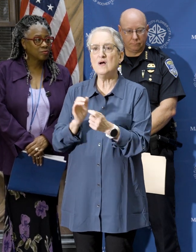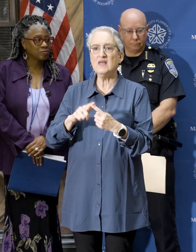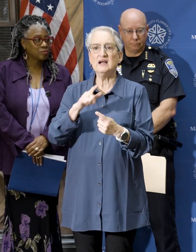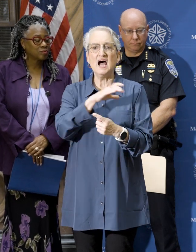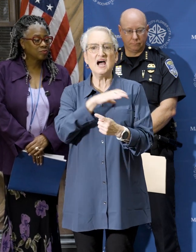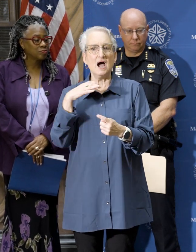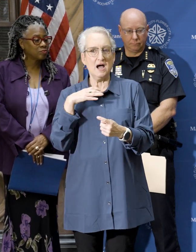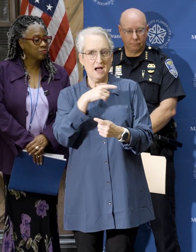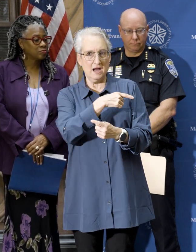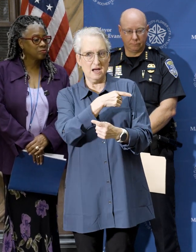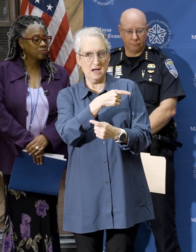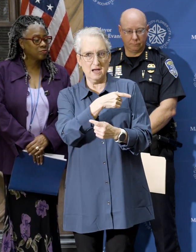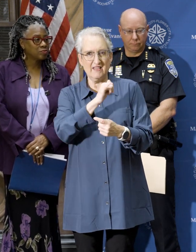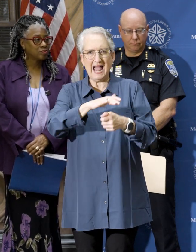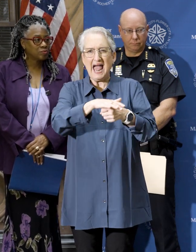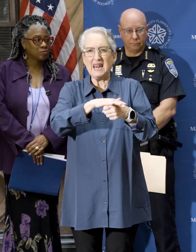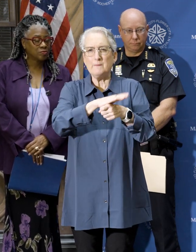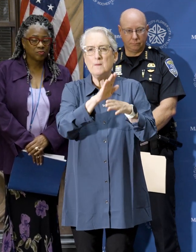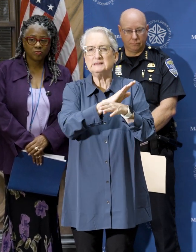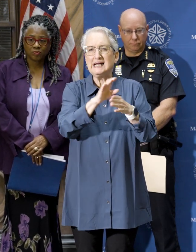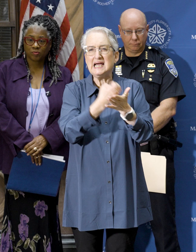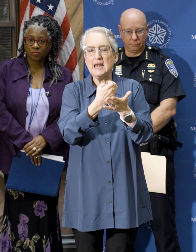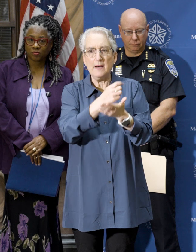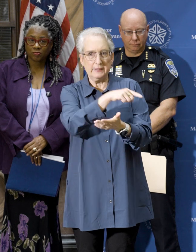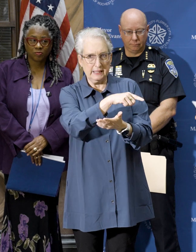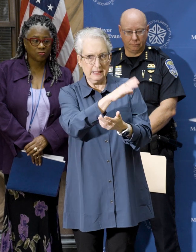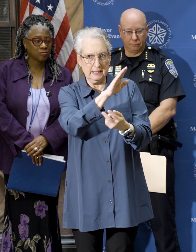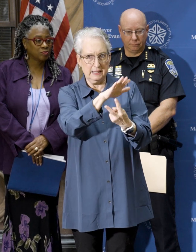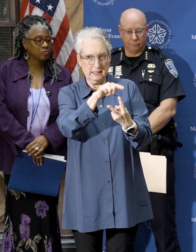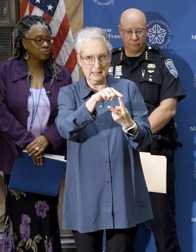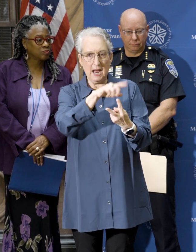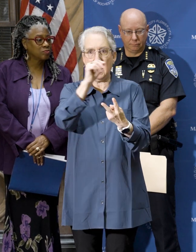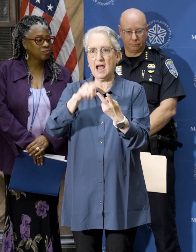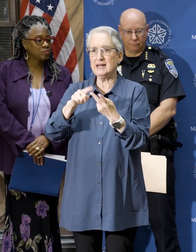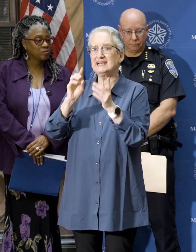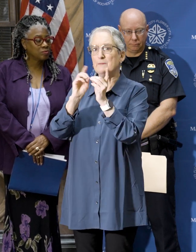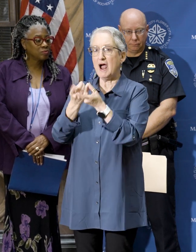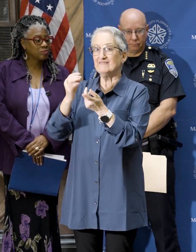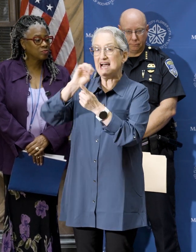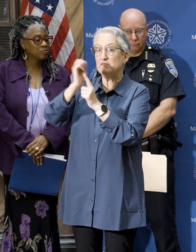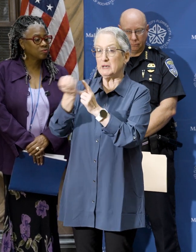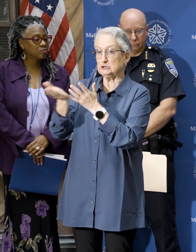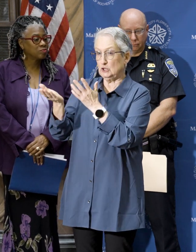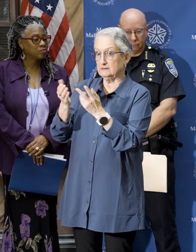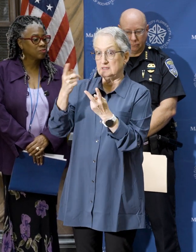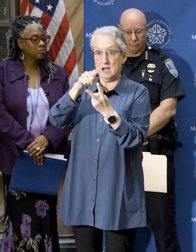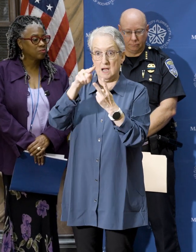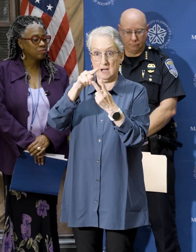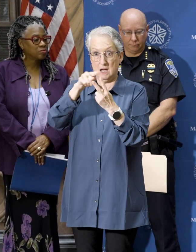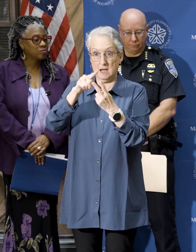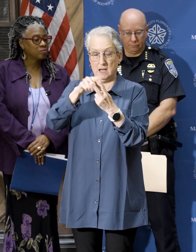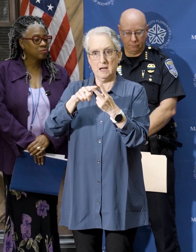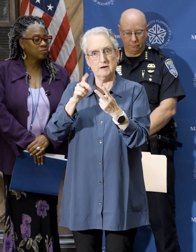Commissioner of the Department of Neighborhood and Business Development, and Rich Perrin, the Commissioner of the Department of Environmental Services. These two departments are making significant progress to